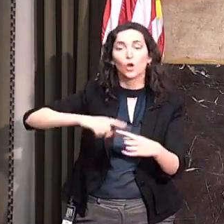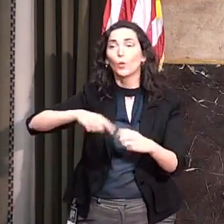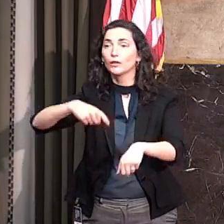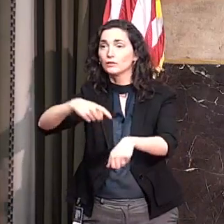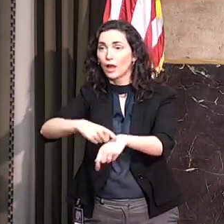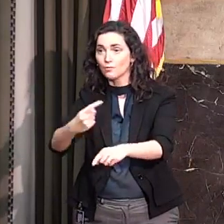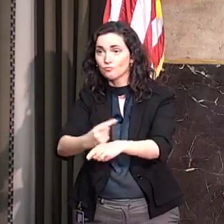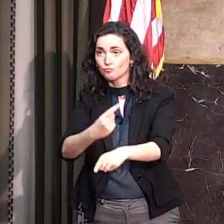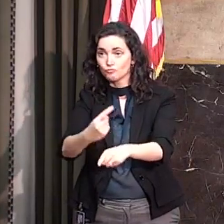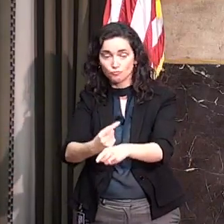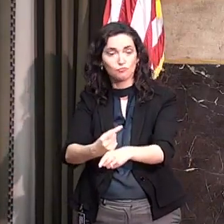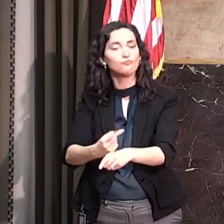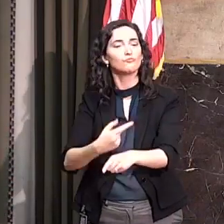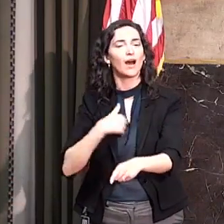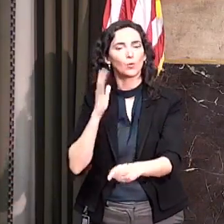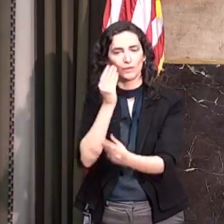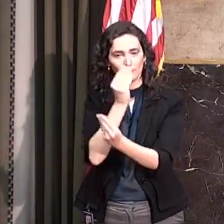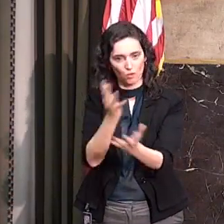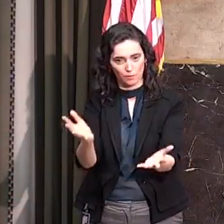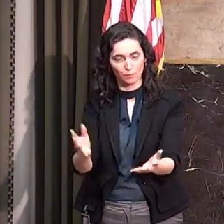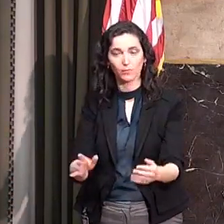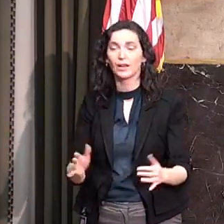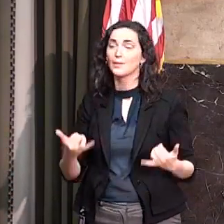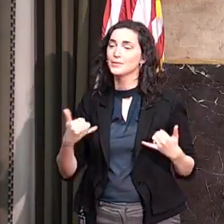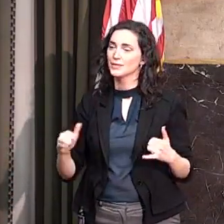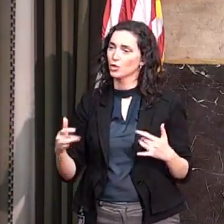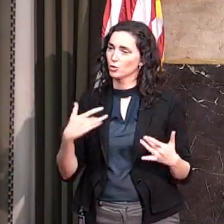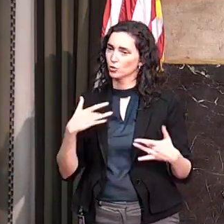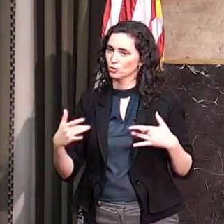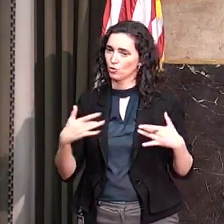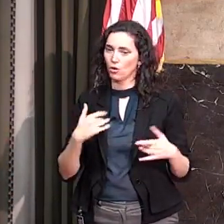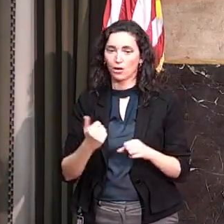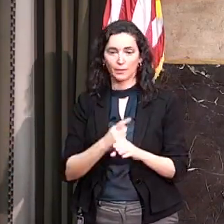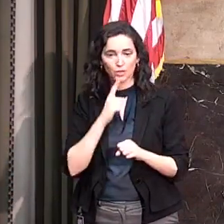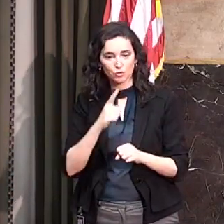let you know. I do remain very concerned about making sure the maps are fair,